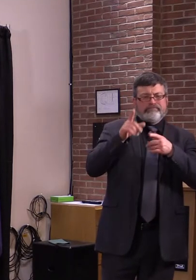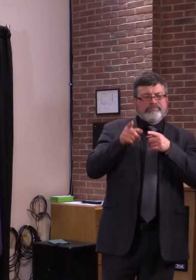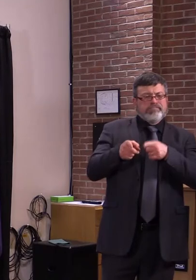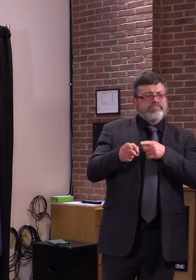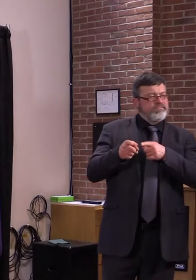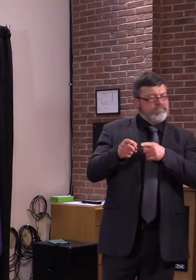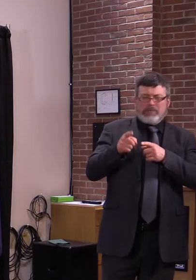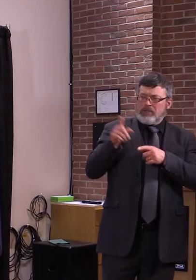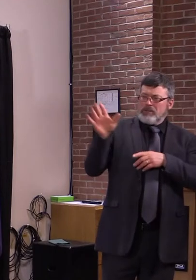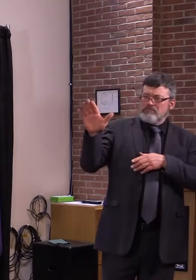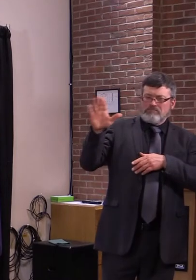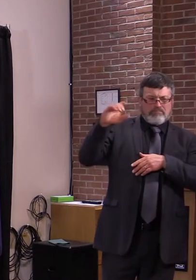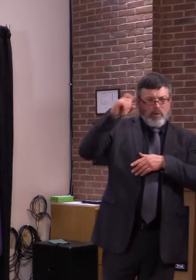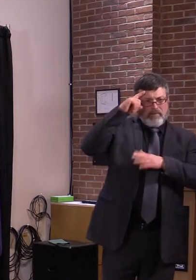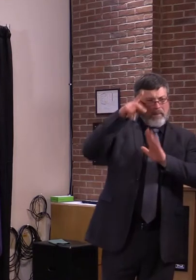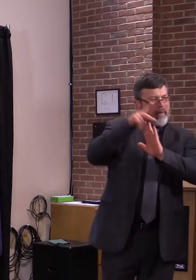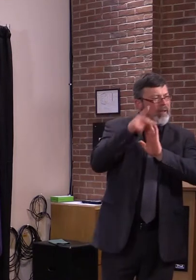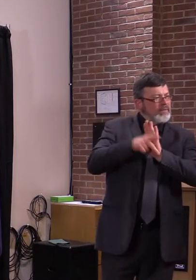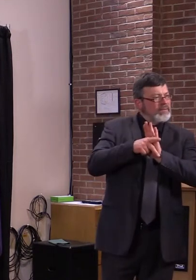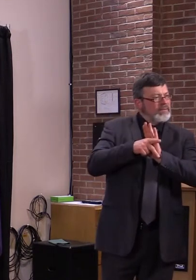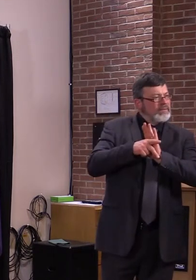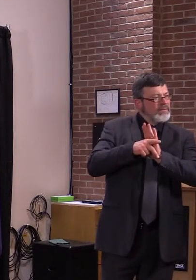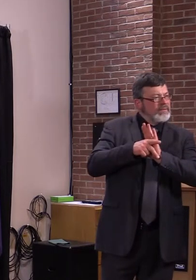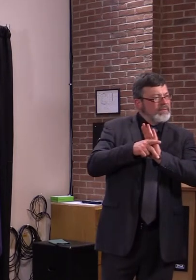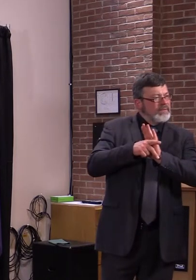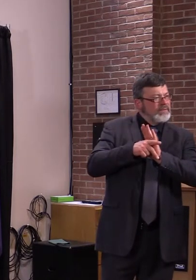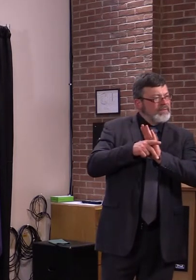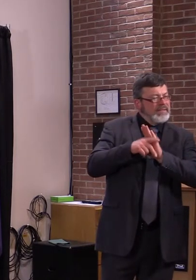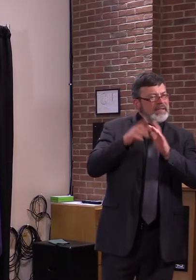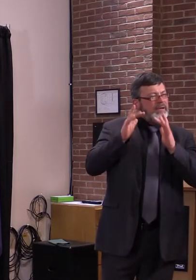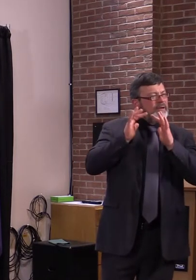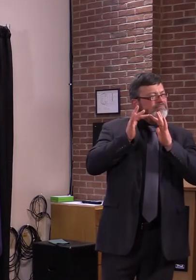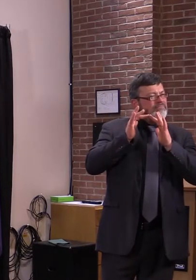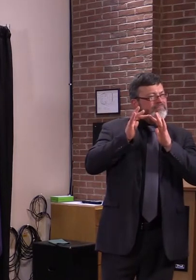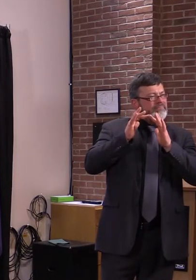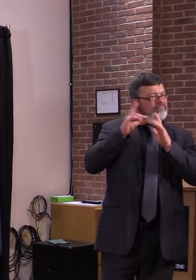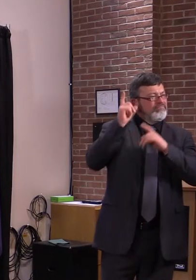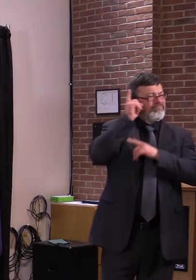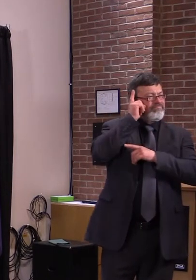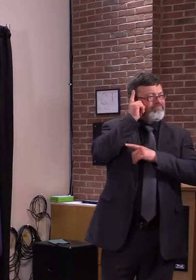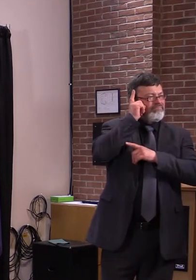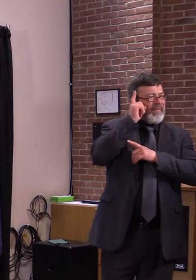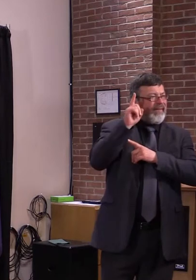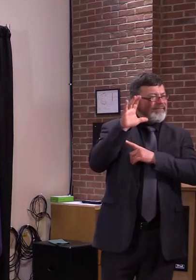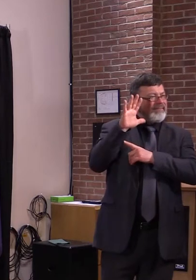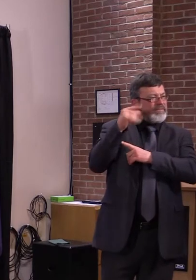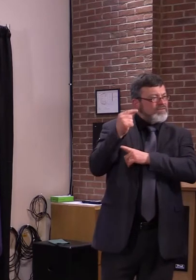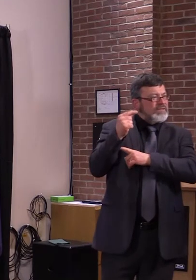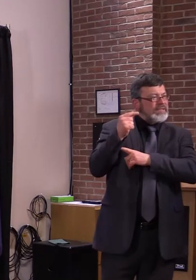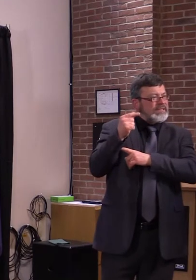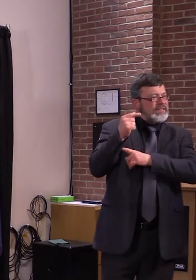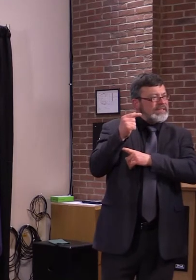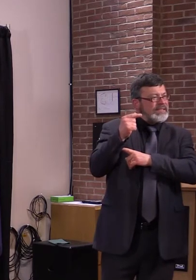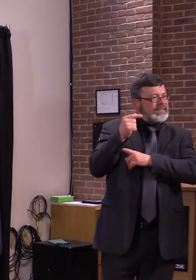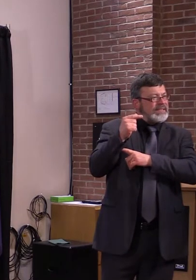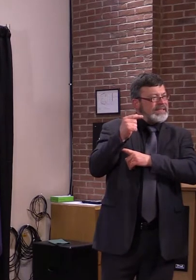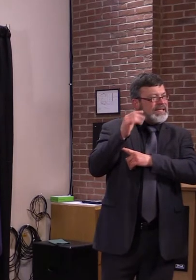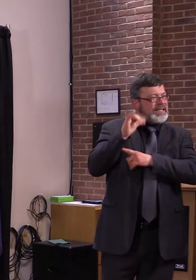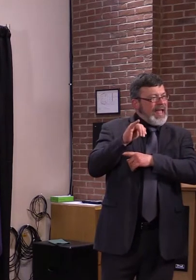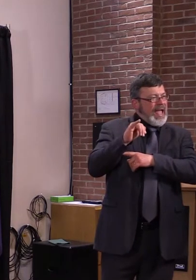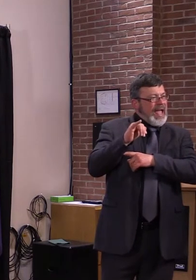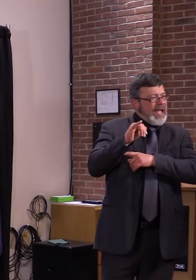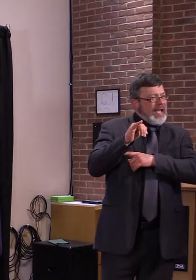5G technology are quote-unquote domestic threat actors, and that Department of